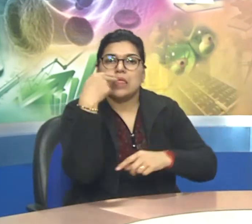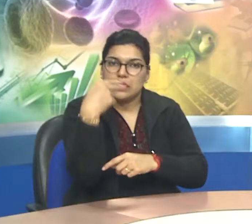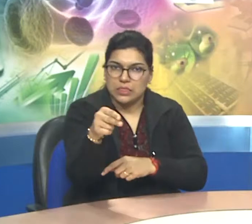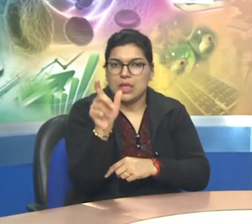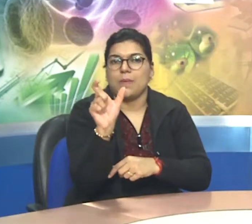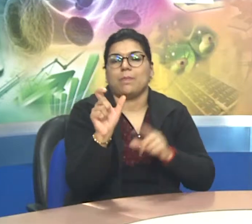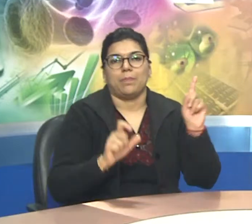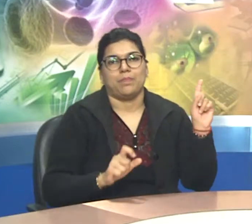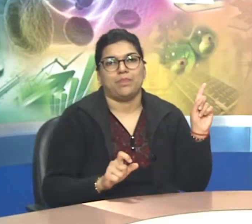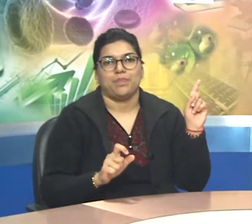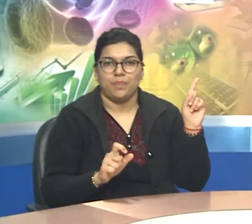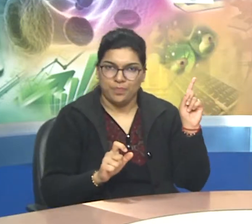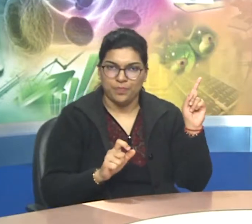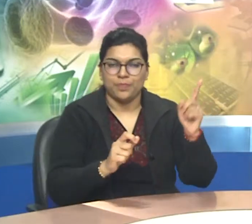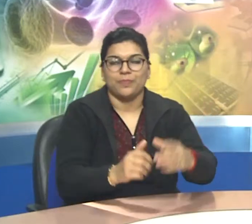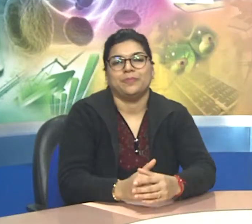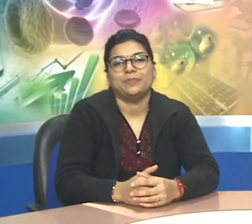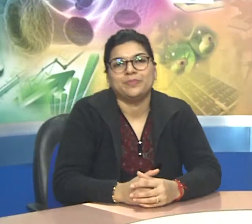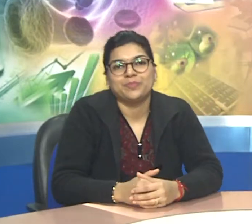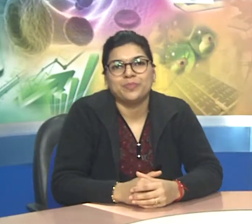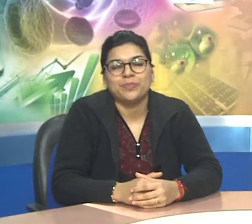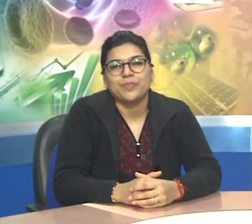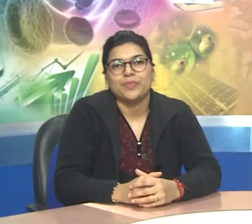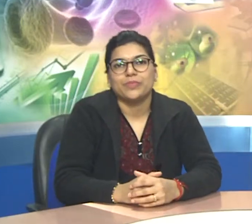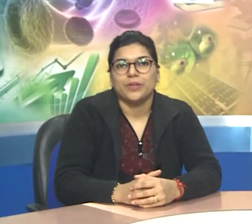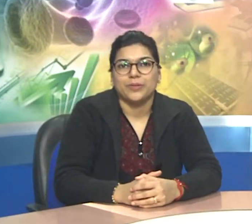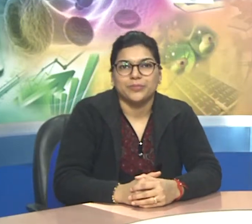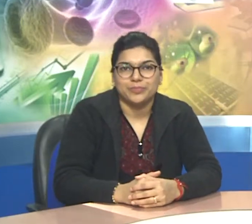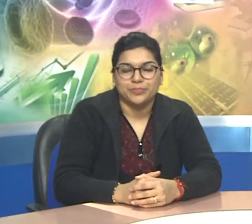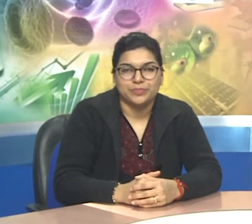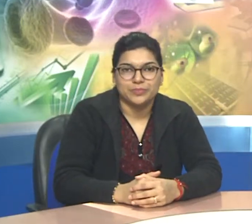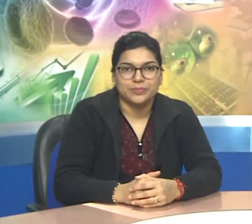This is something which is made out of some material, raw materials.